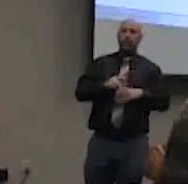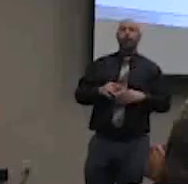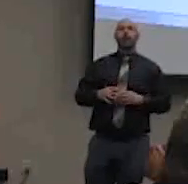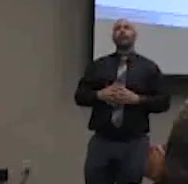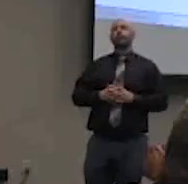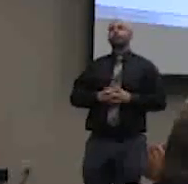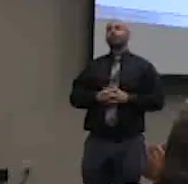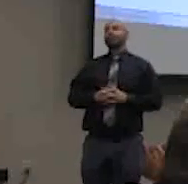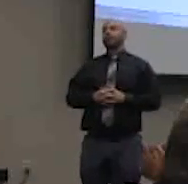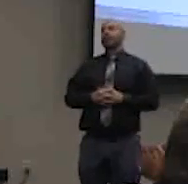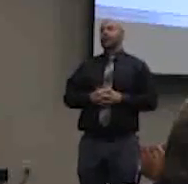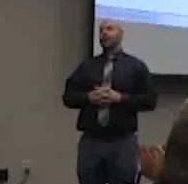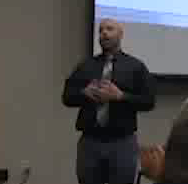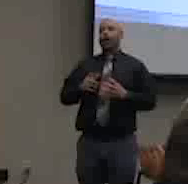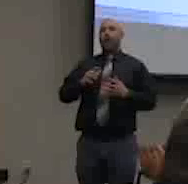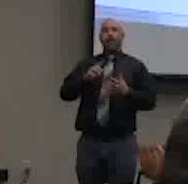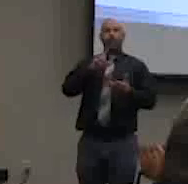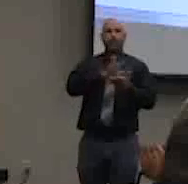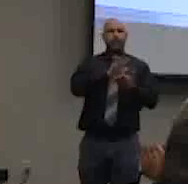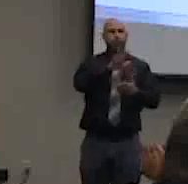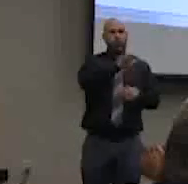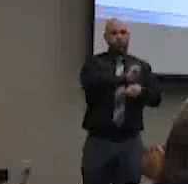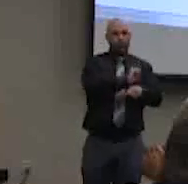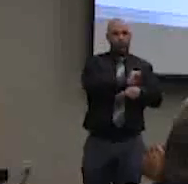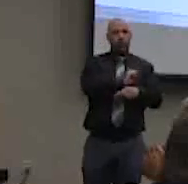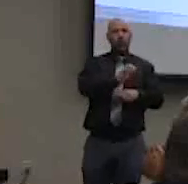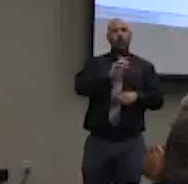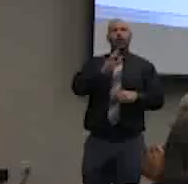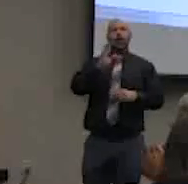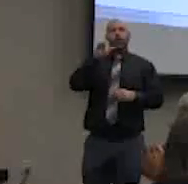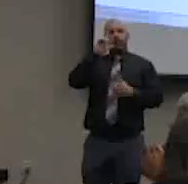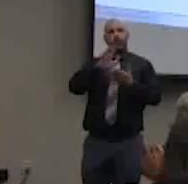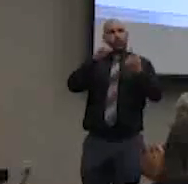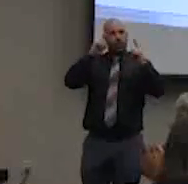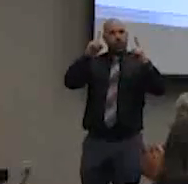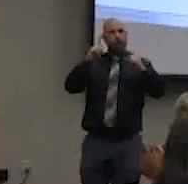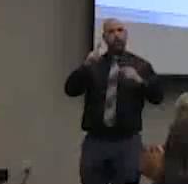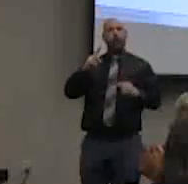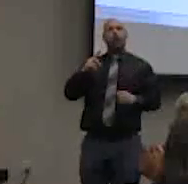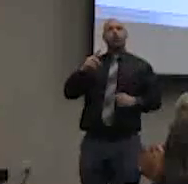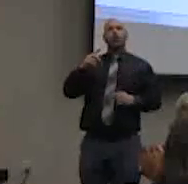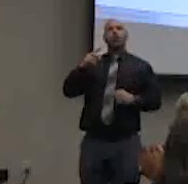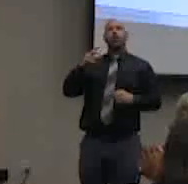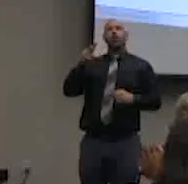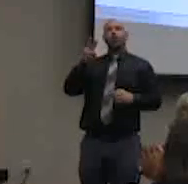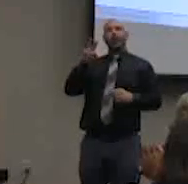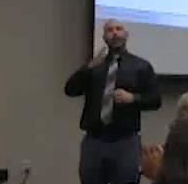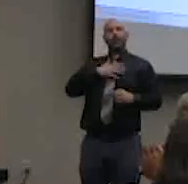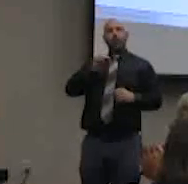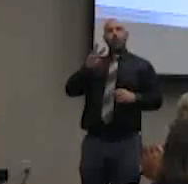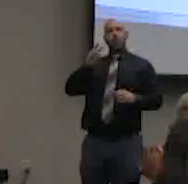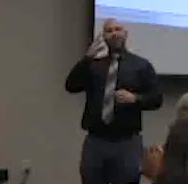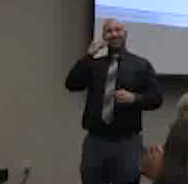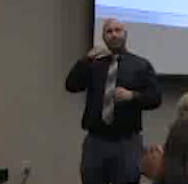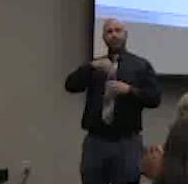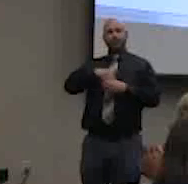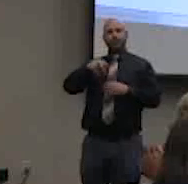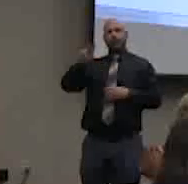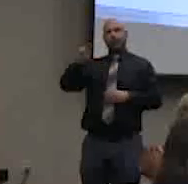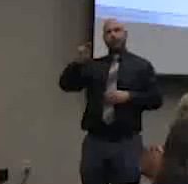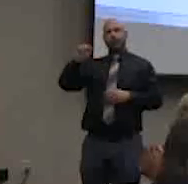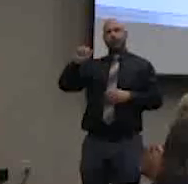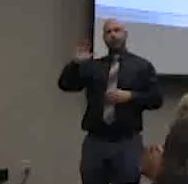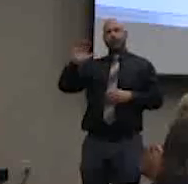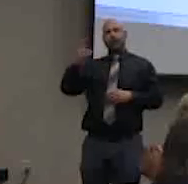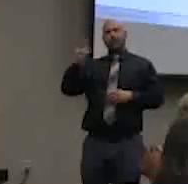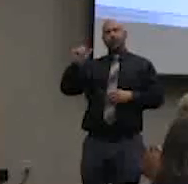believer in this and seeing it come together. And I truly believe it. Looking at my own experience at Natchitoches, as we worked in Natchitoches, we took work with the